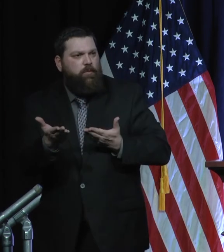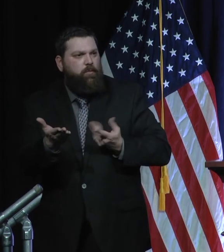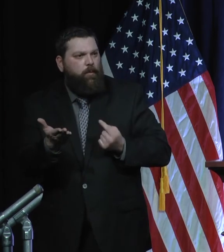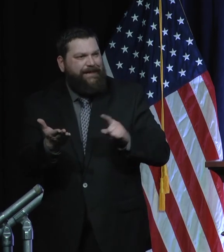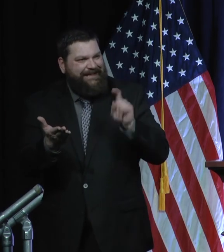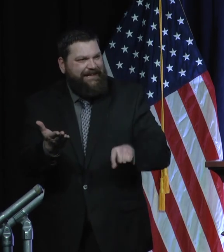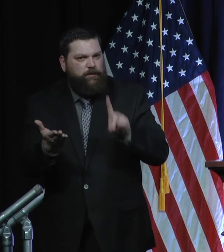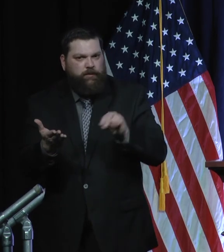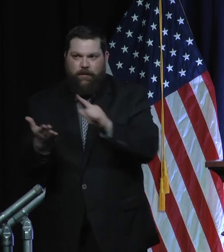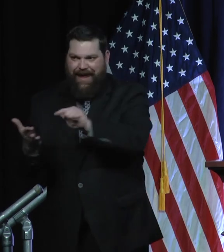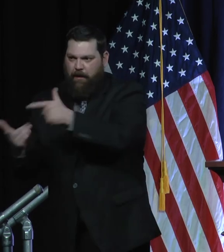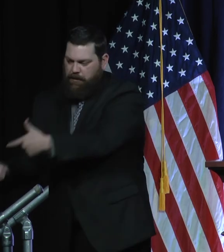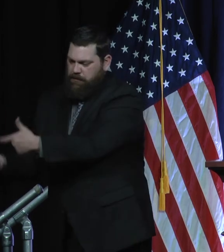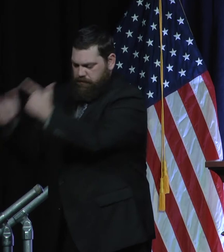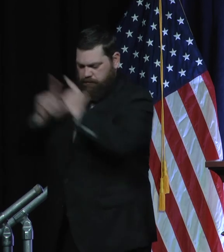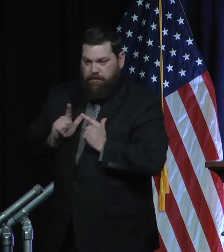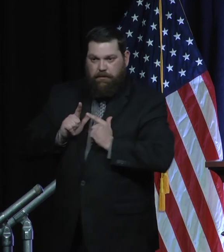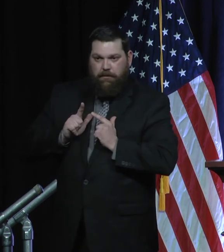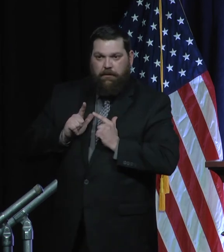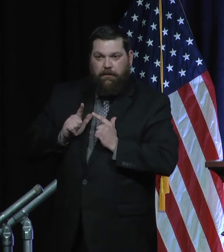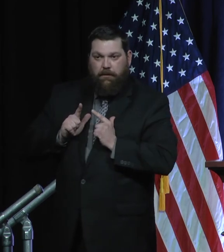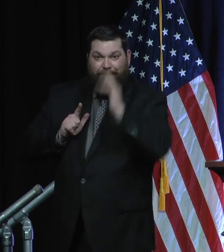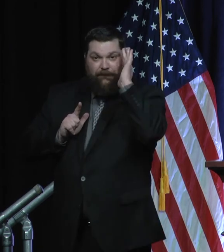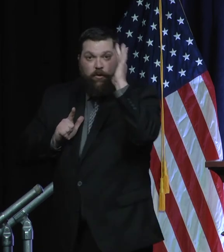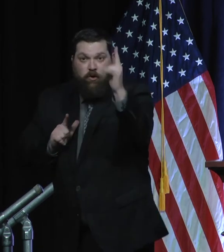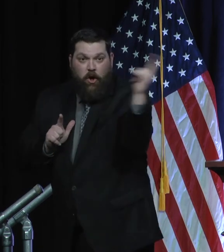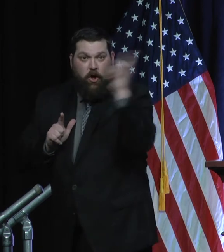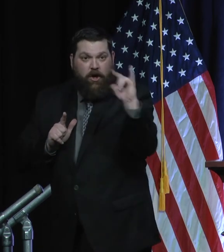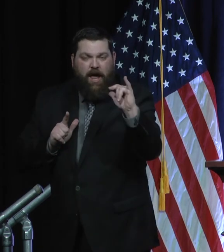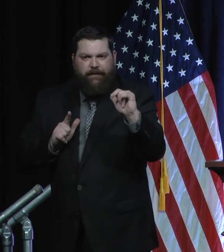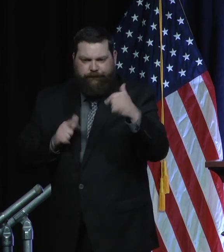that it is up to us to determine our own future and create the